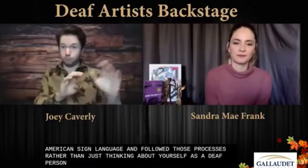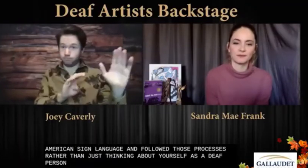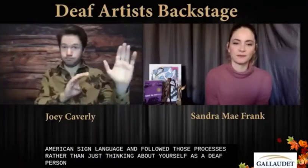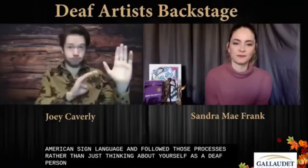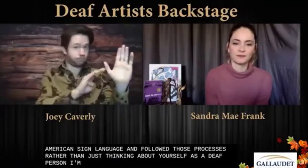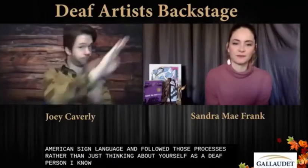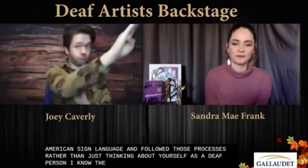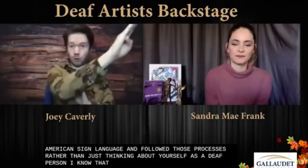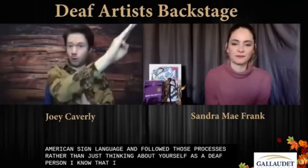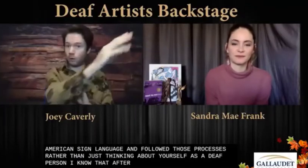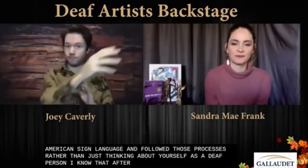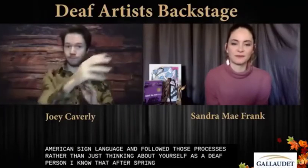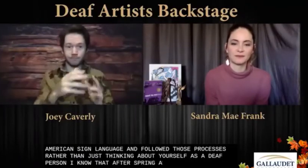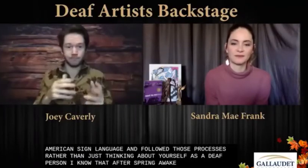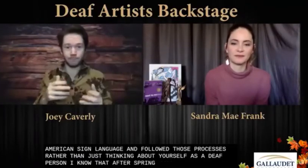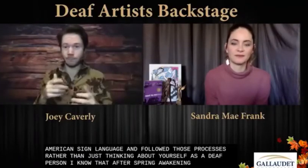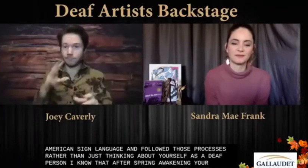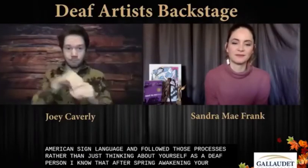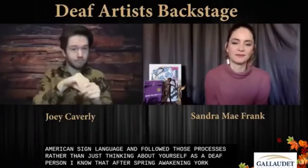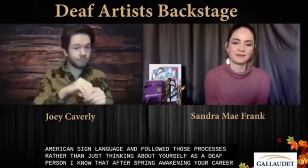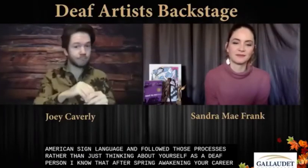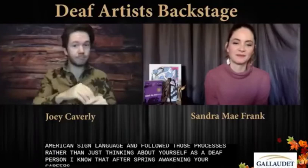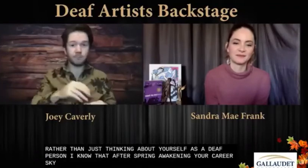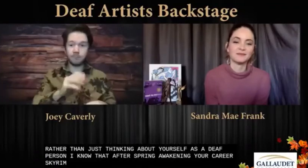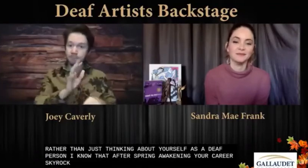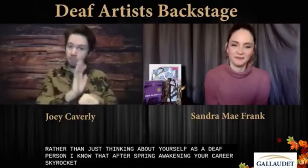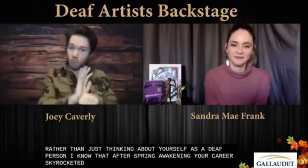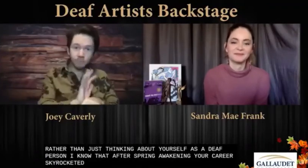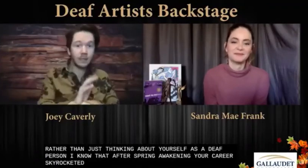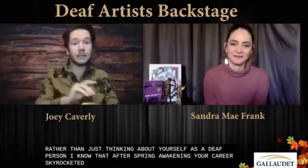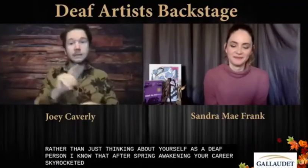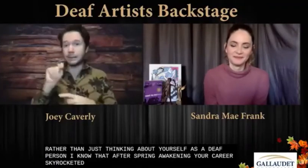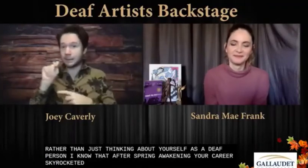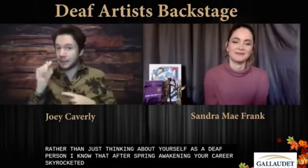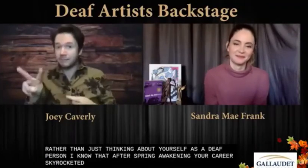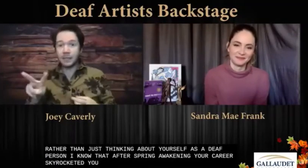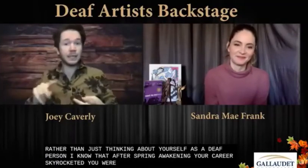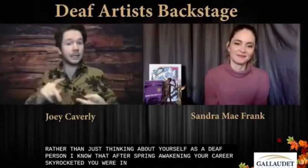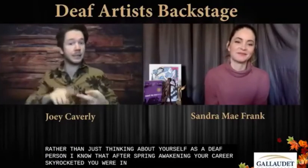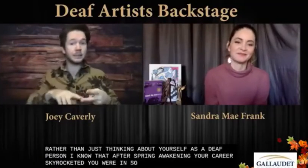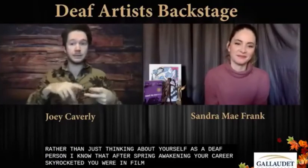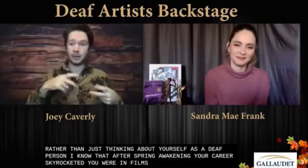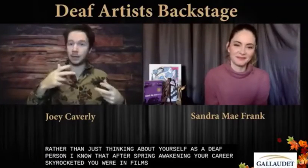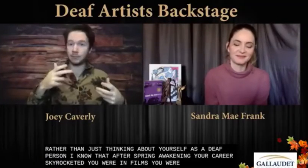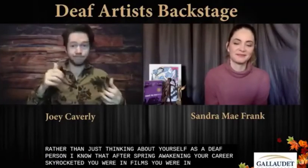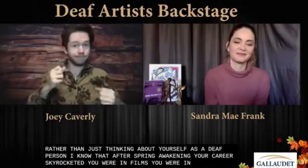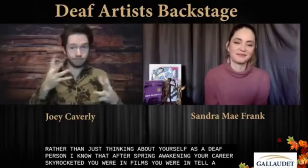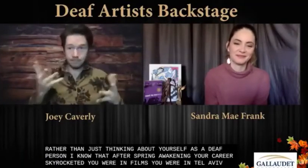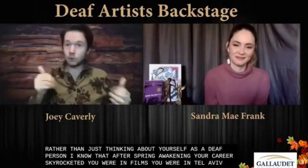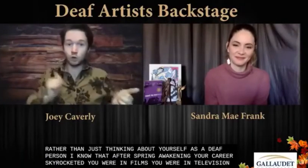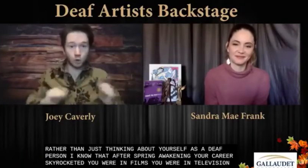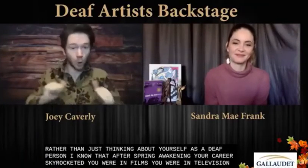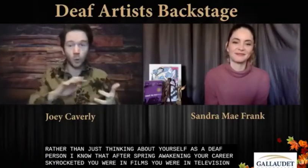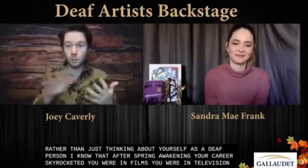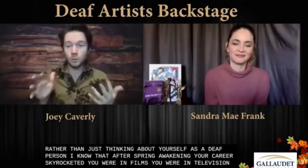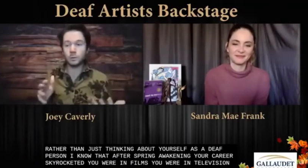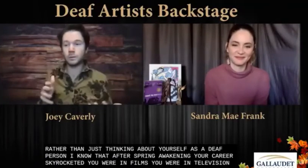I know that after spring awakening your career skyrocketed you were in films you were in television